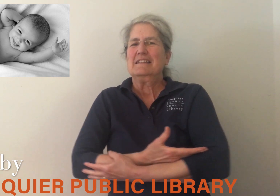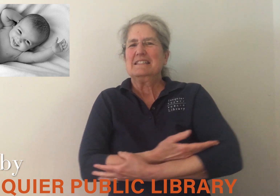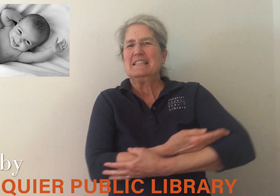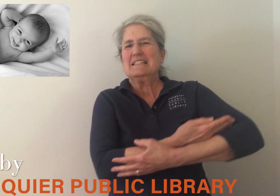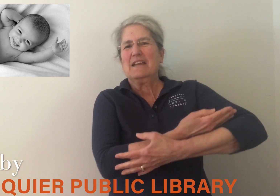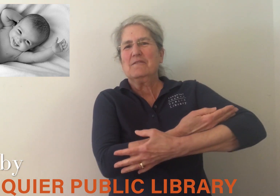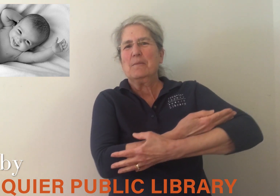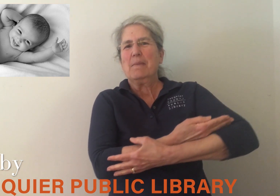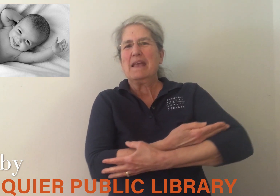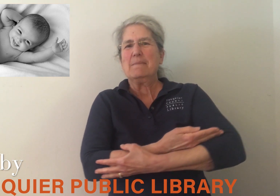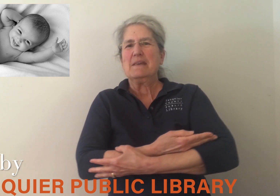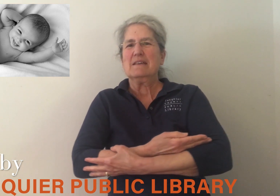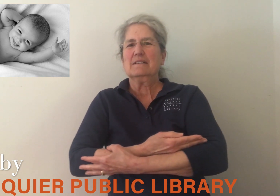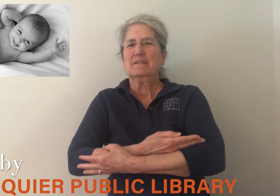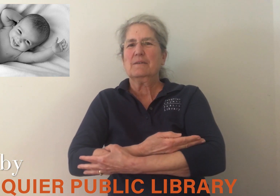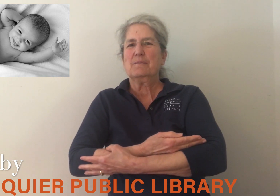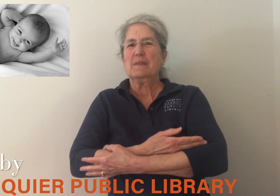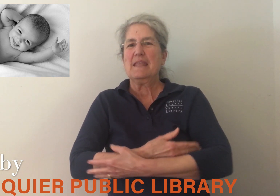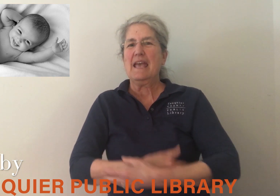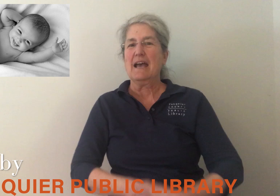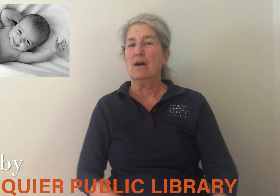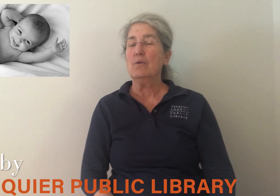is a sign for baby. Now,